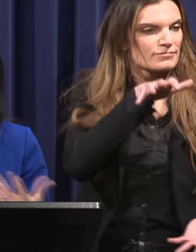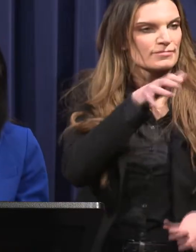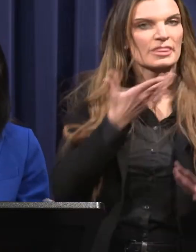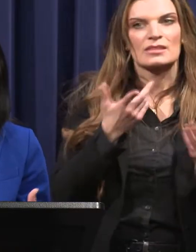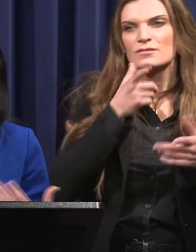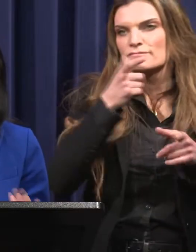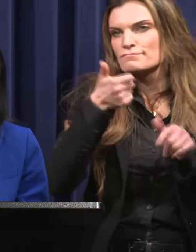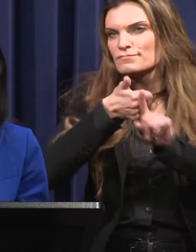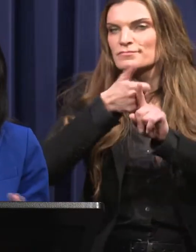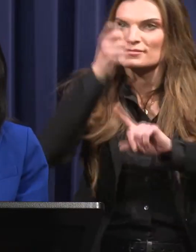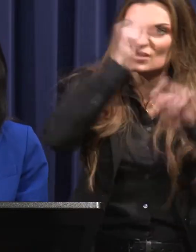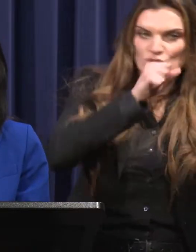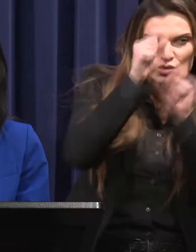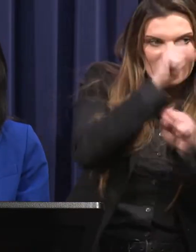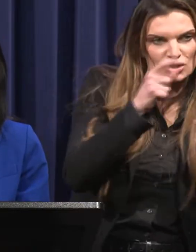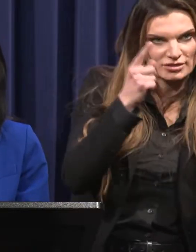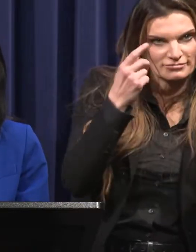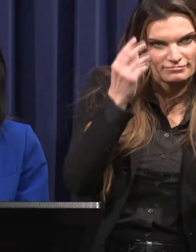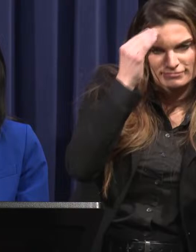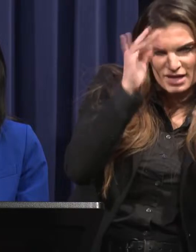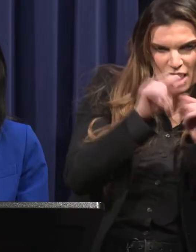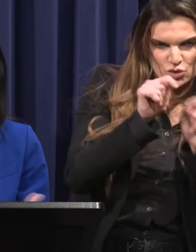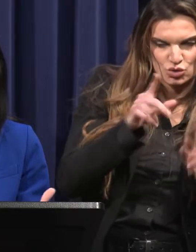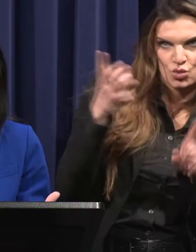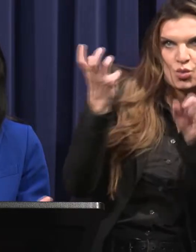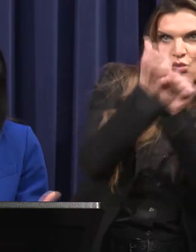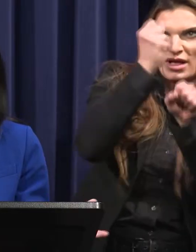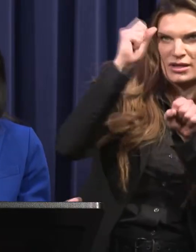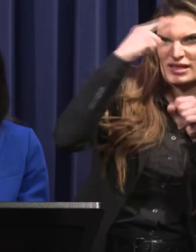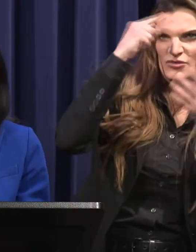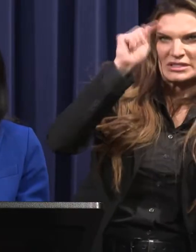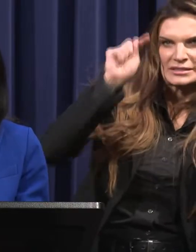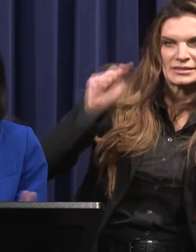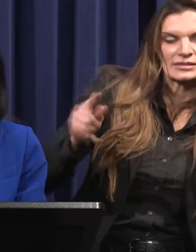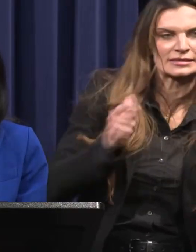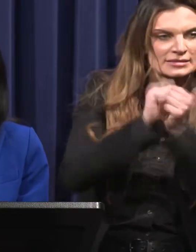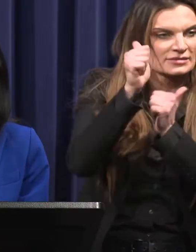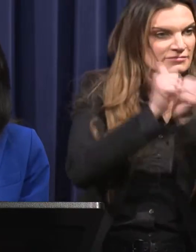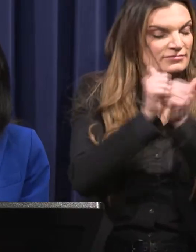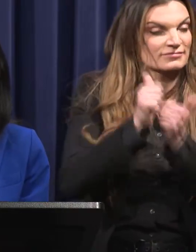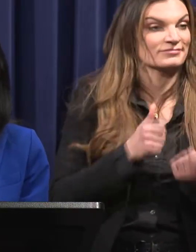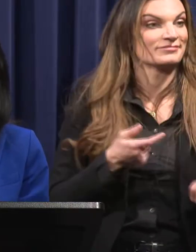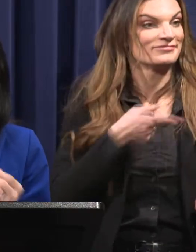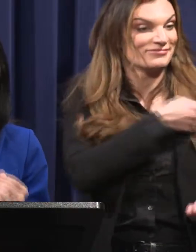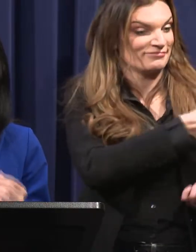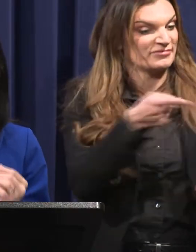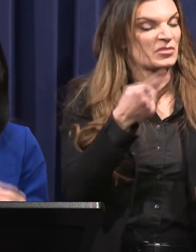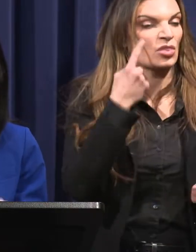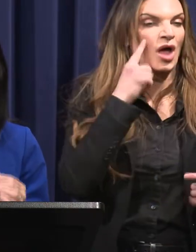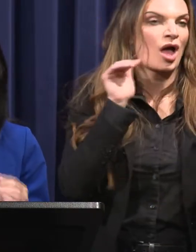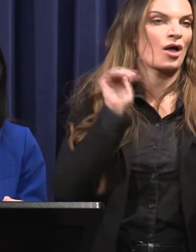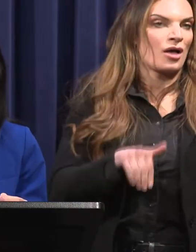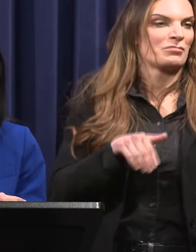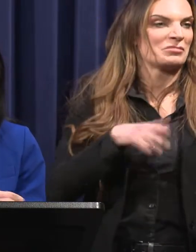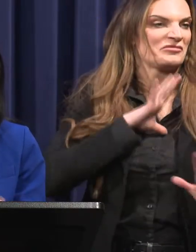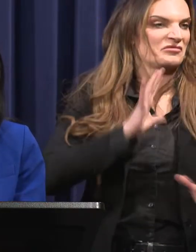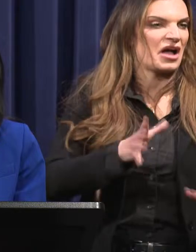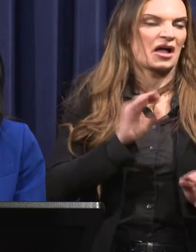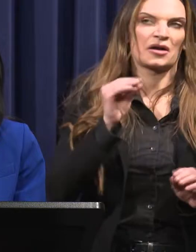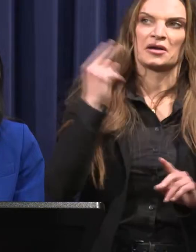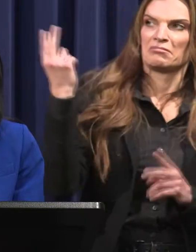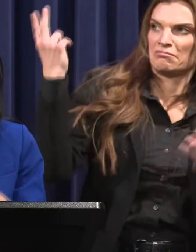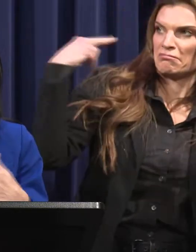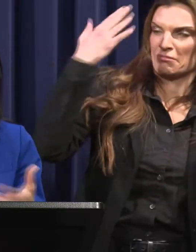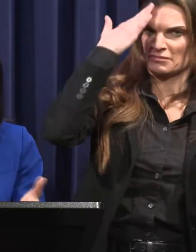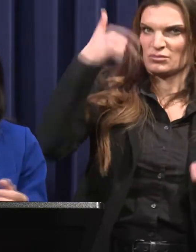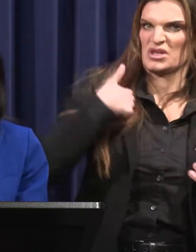or staffers or what have you, is because for many years they were the ones who wielded the most power in Lansing.